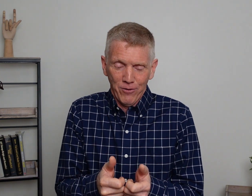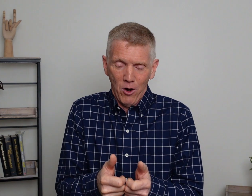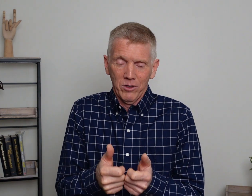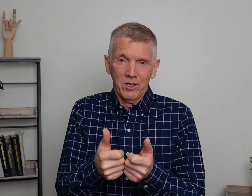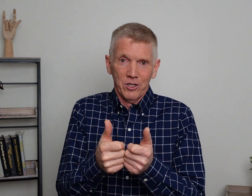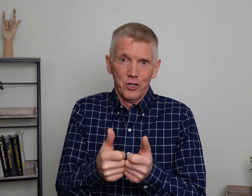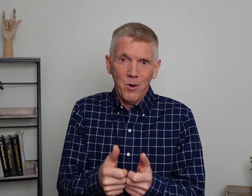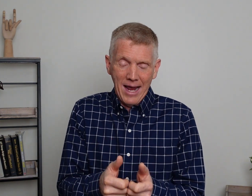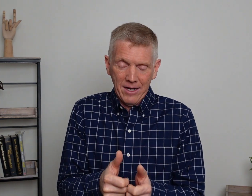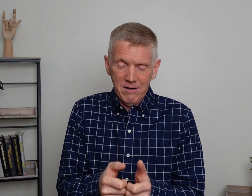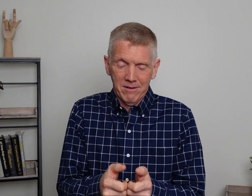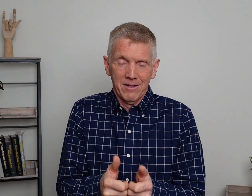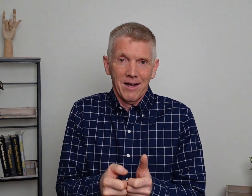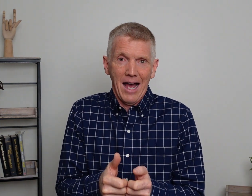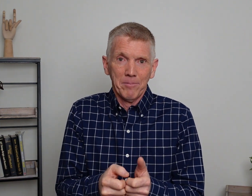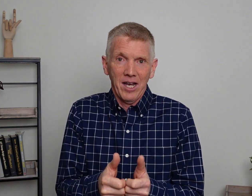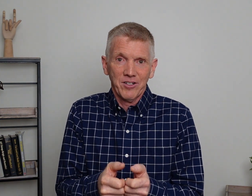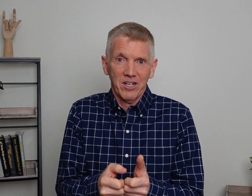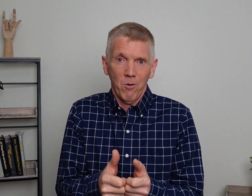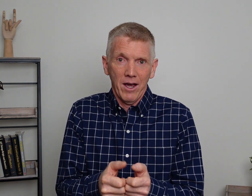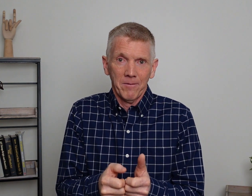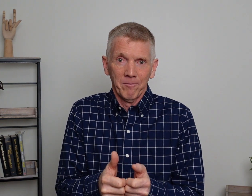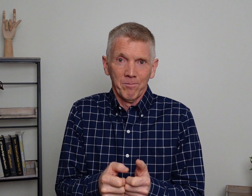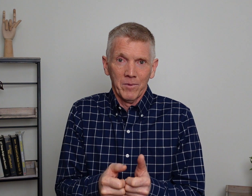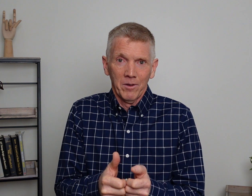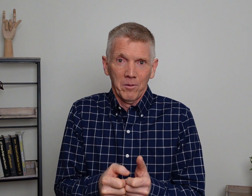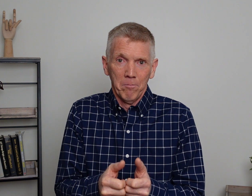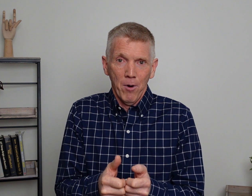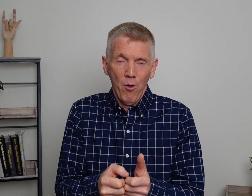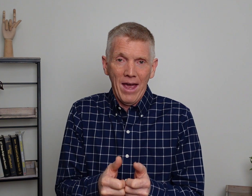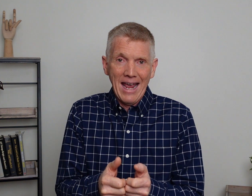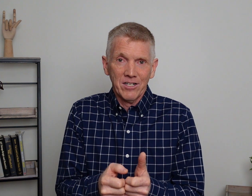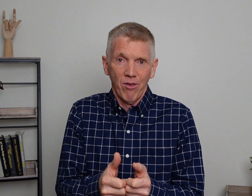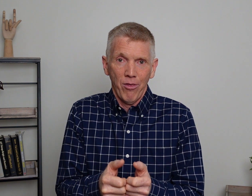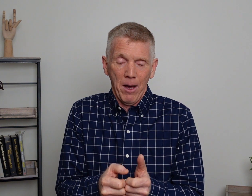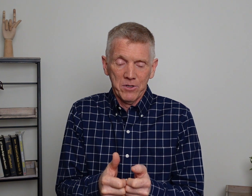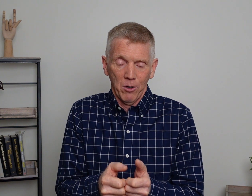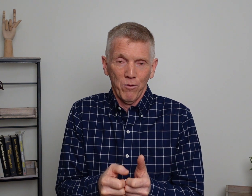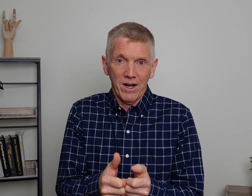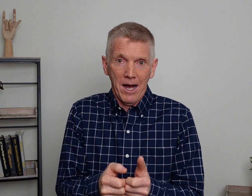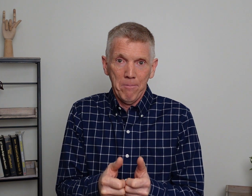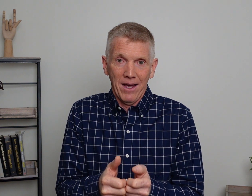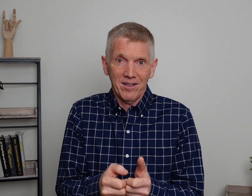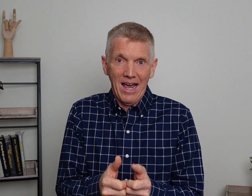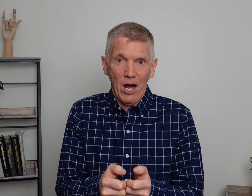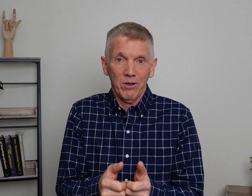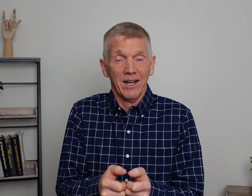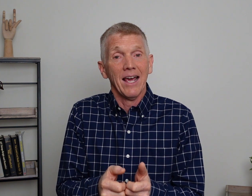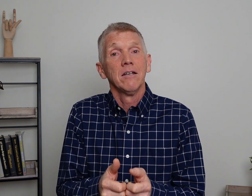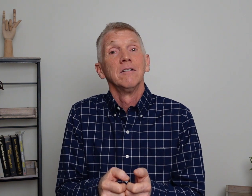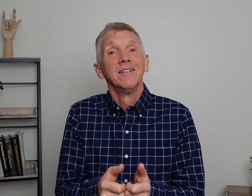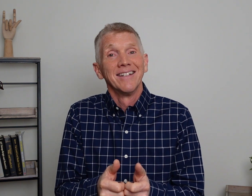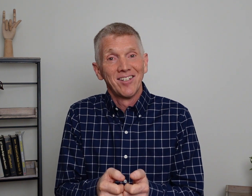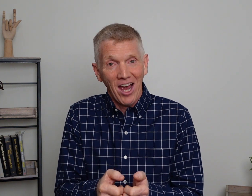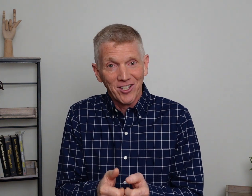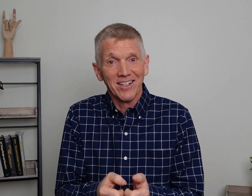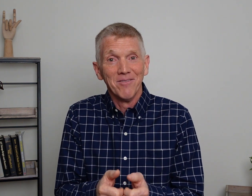phone, two-handed, I'm texting away. Both hands, the thumbs are moving up and down in a texting